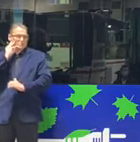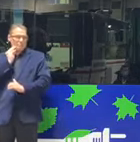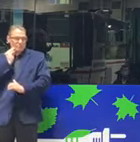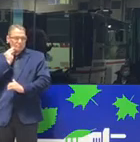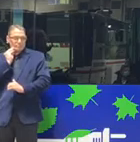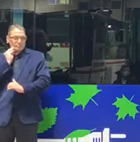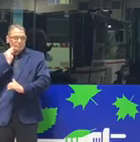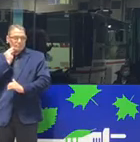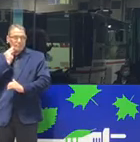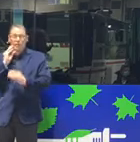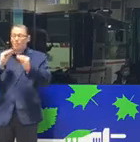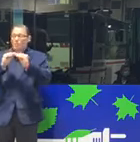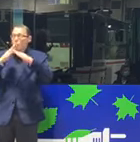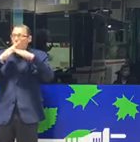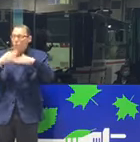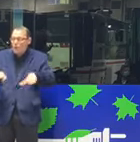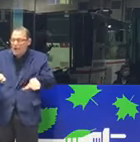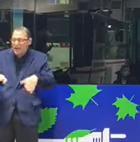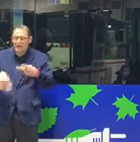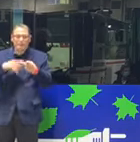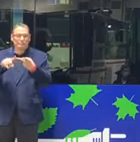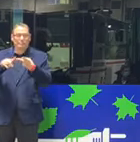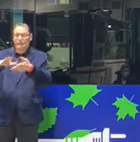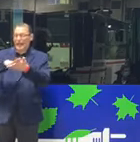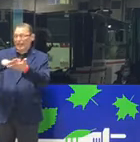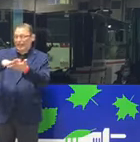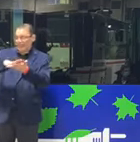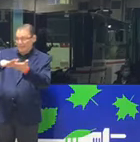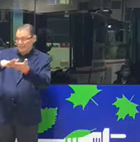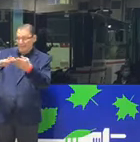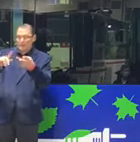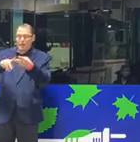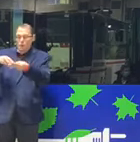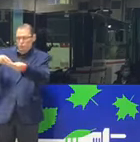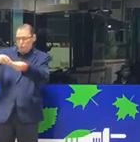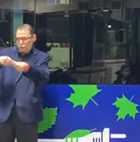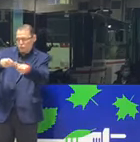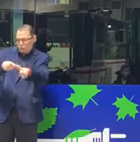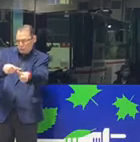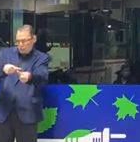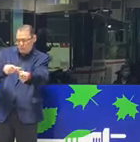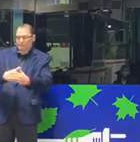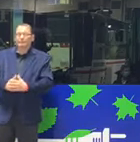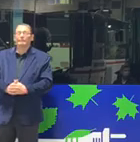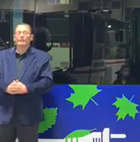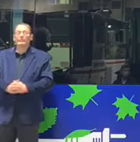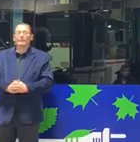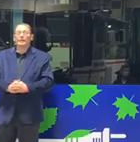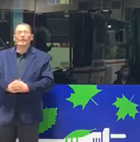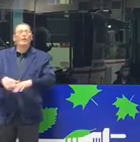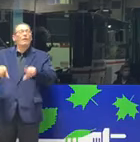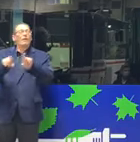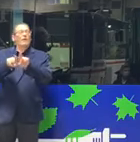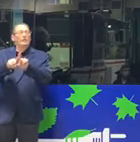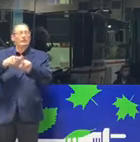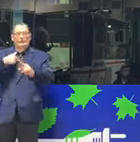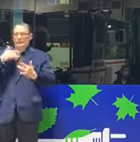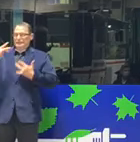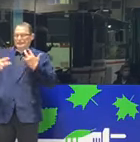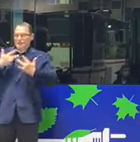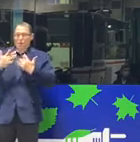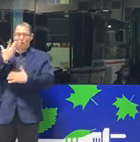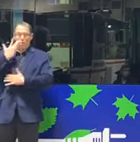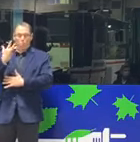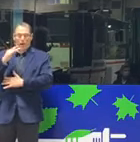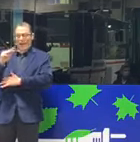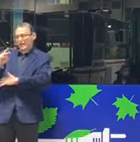experience, quieter, cleaner, and smoother. I'm particularly excited today because